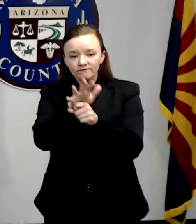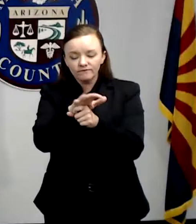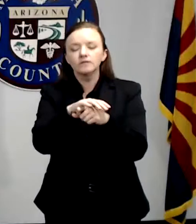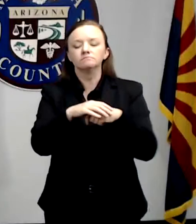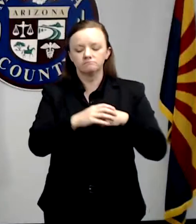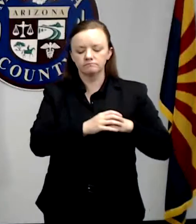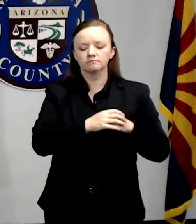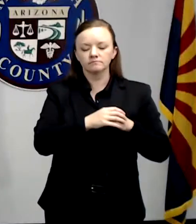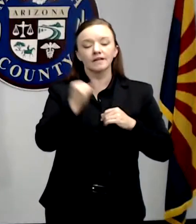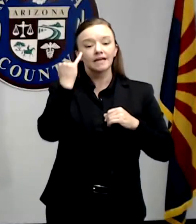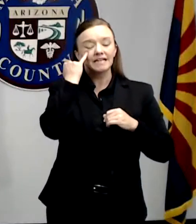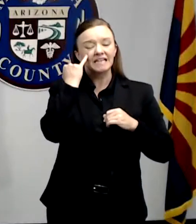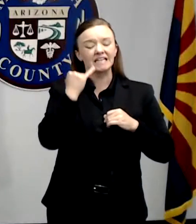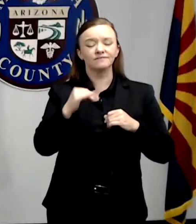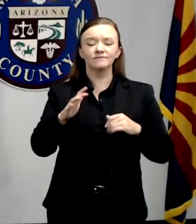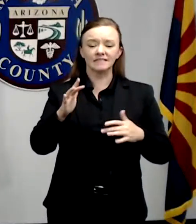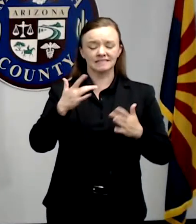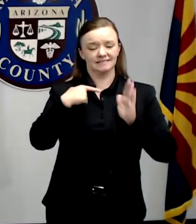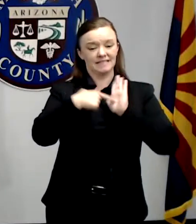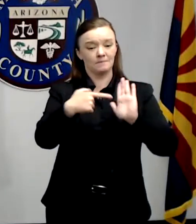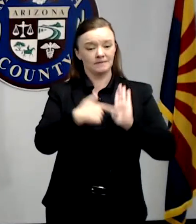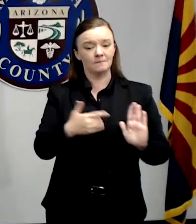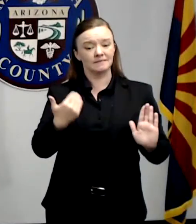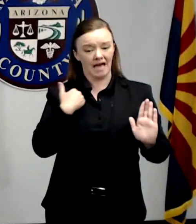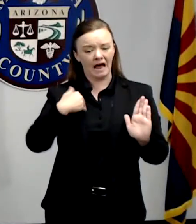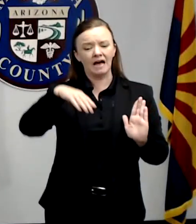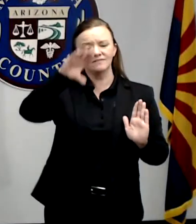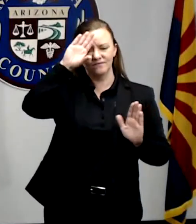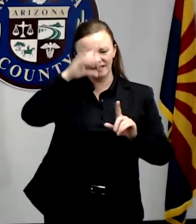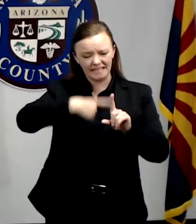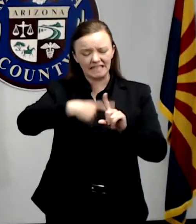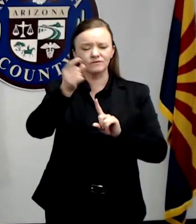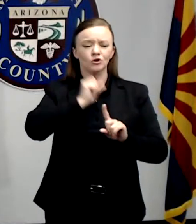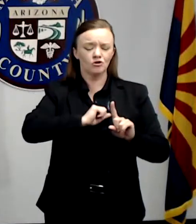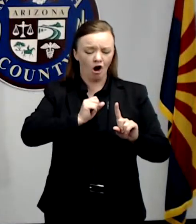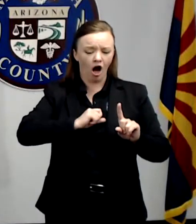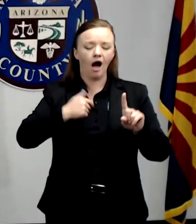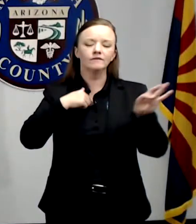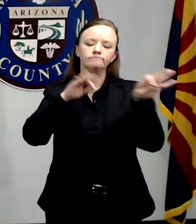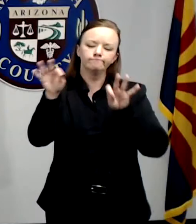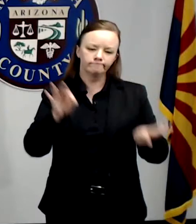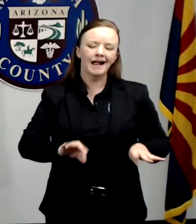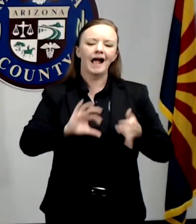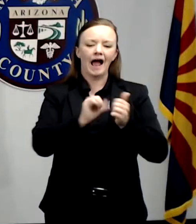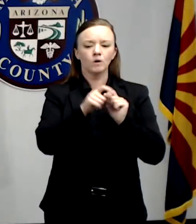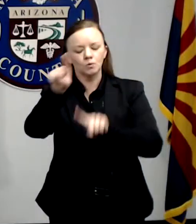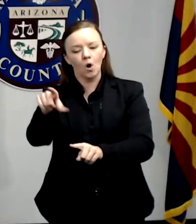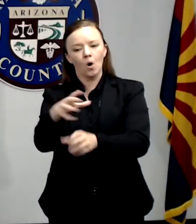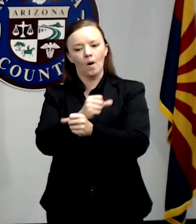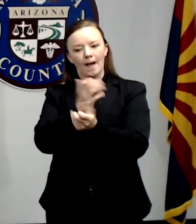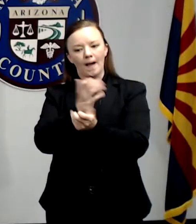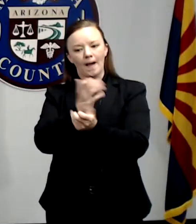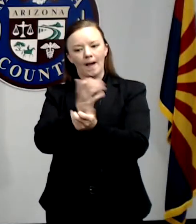healthcare safely without exposing others in the doctor's office, urgent care, or ER when they go.